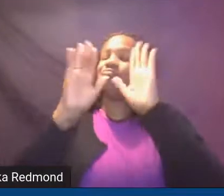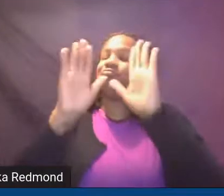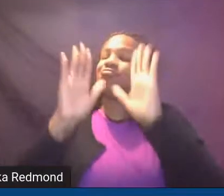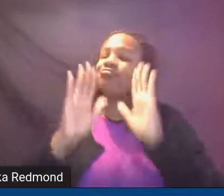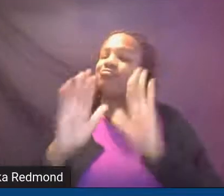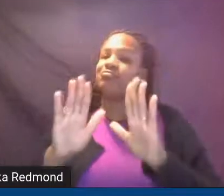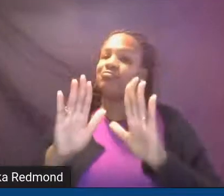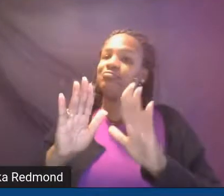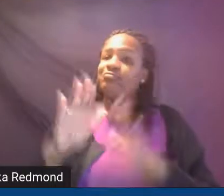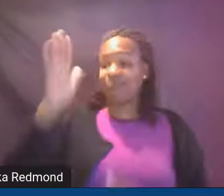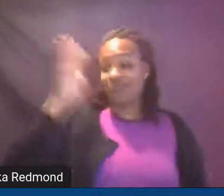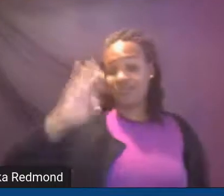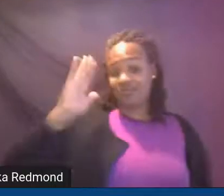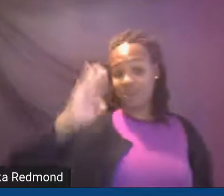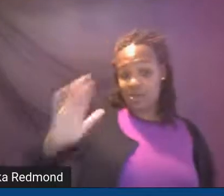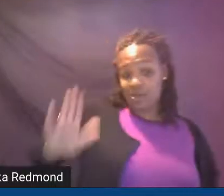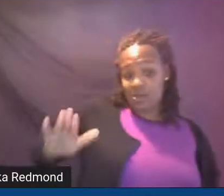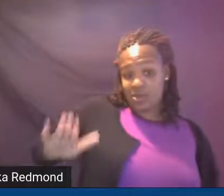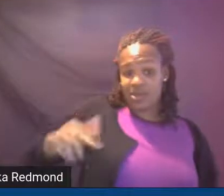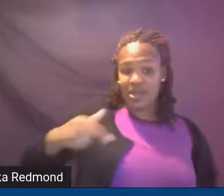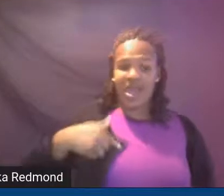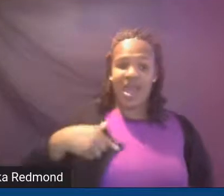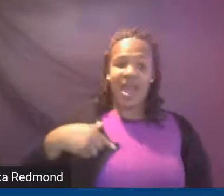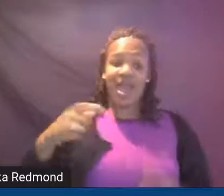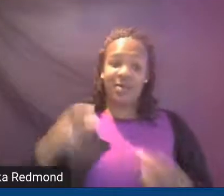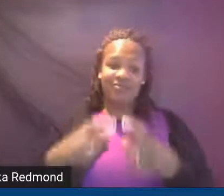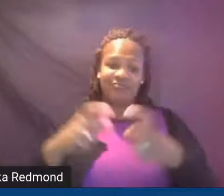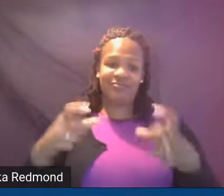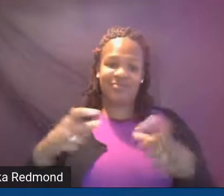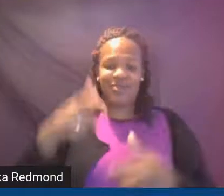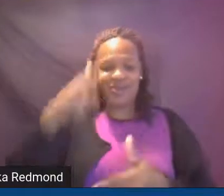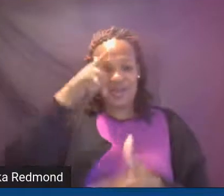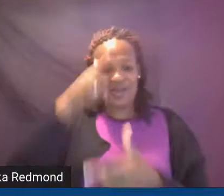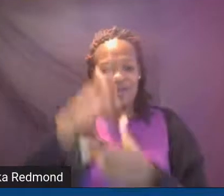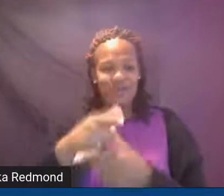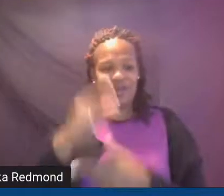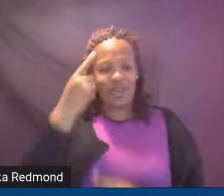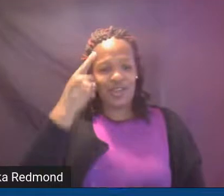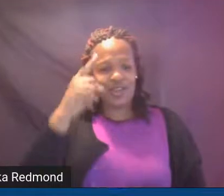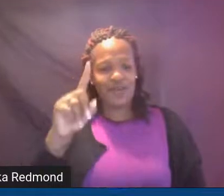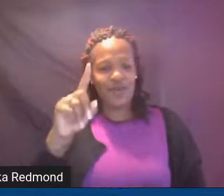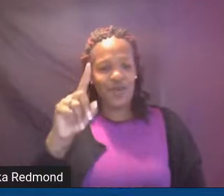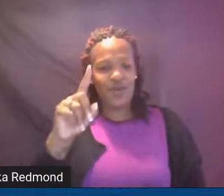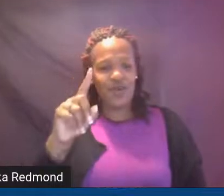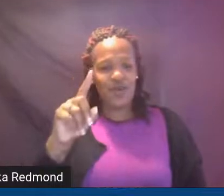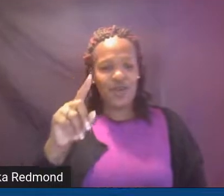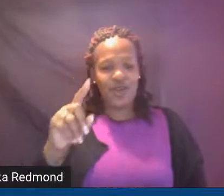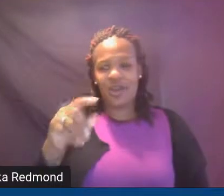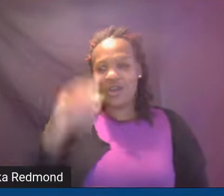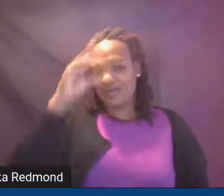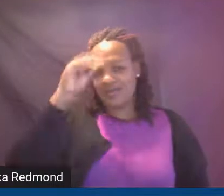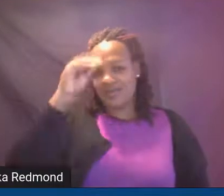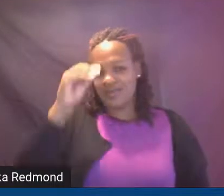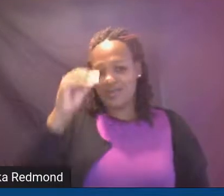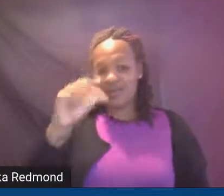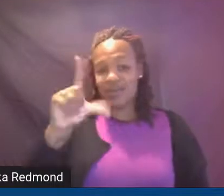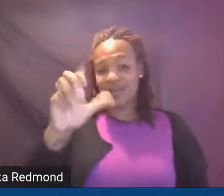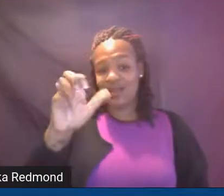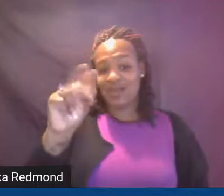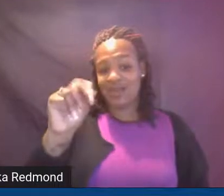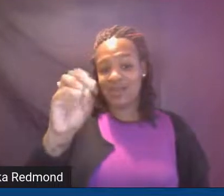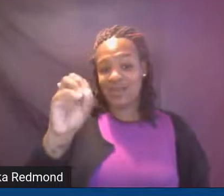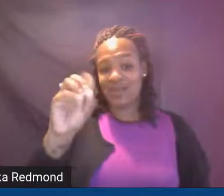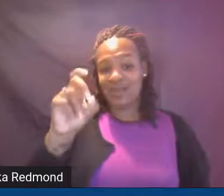when I was younger, I was a big brother here when I first moved to LA. I was a big brother for a little boy in Lenox, California, which